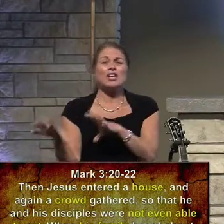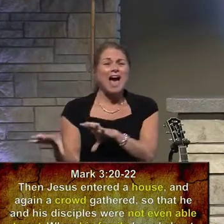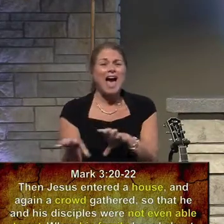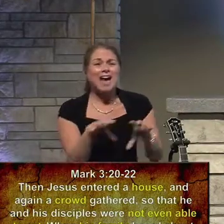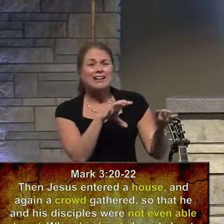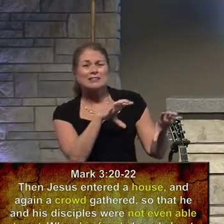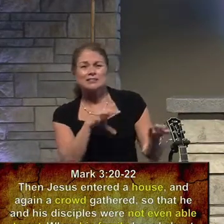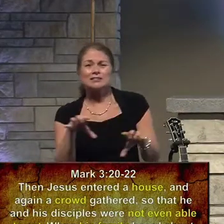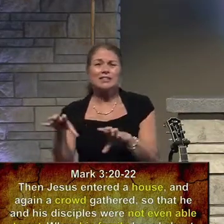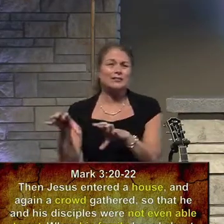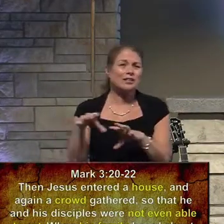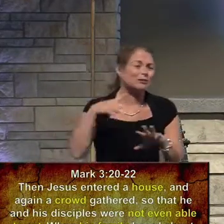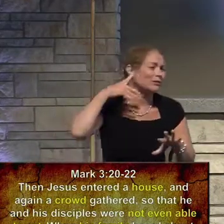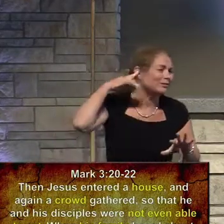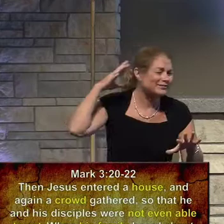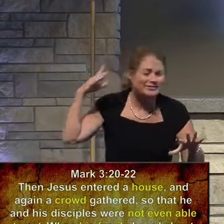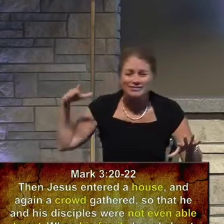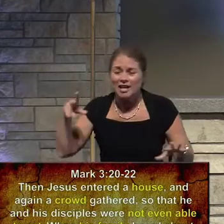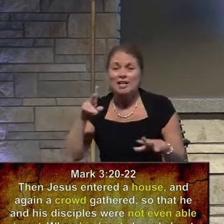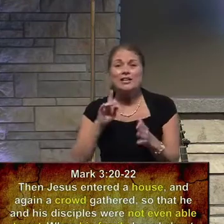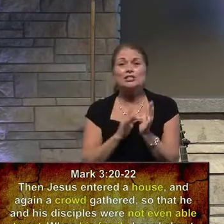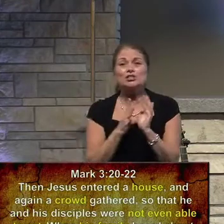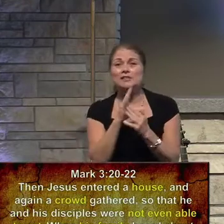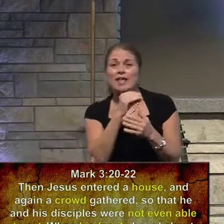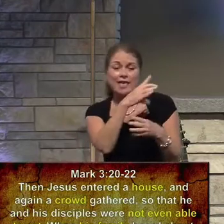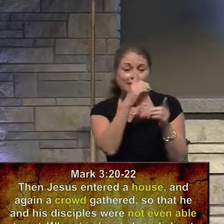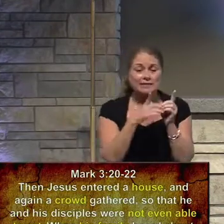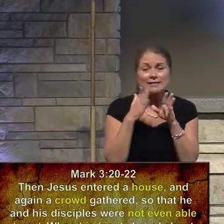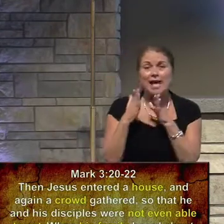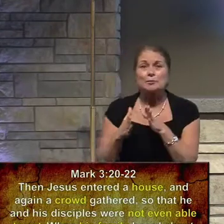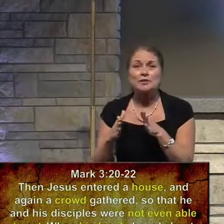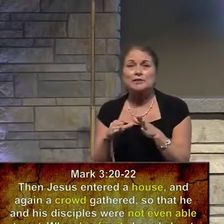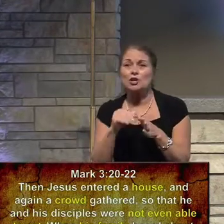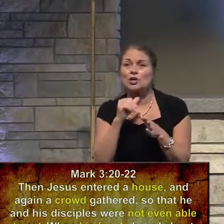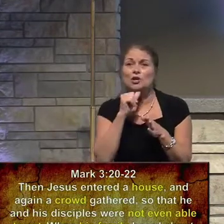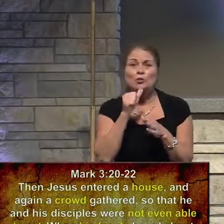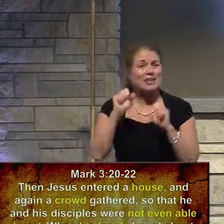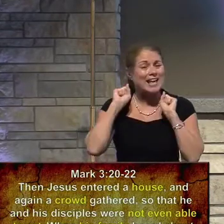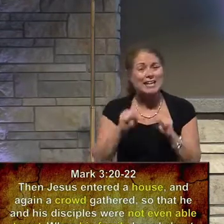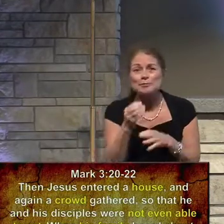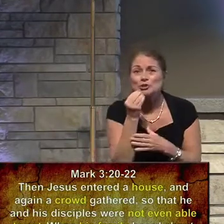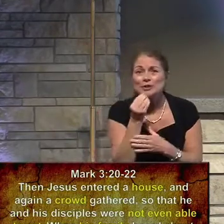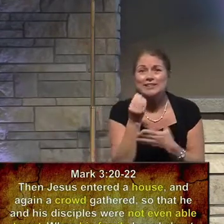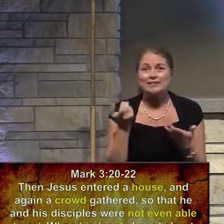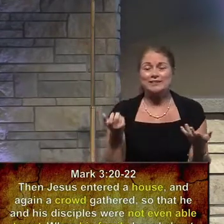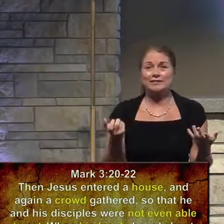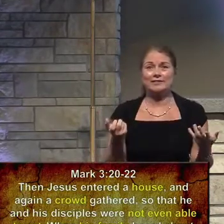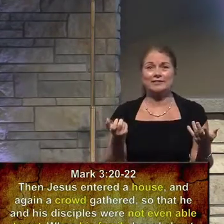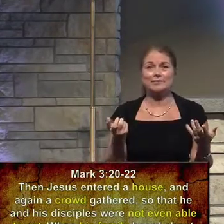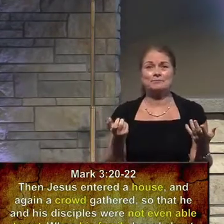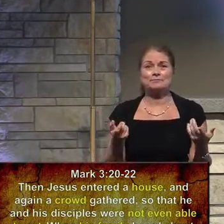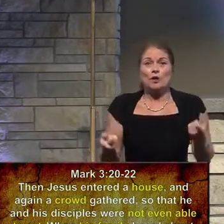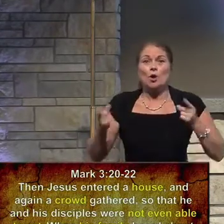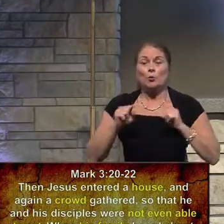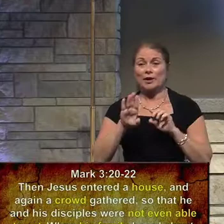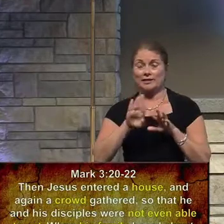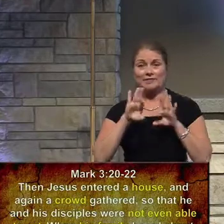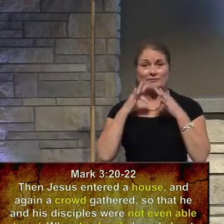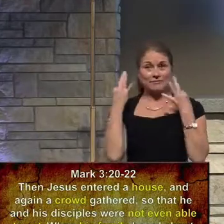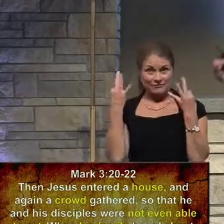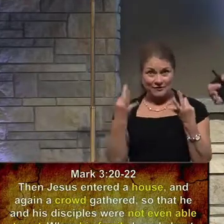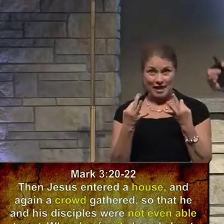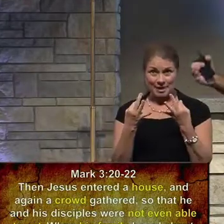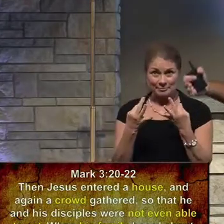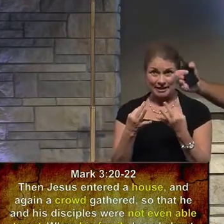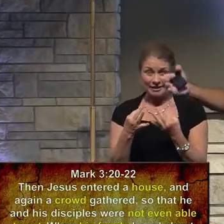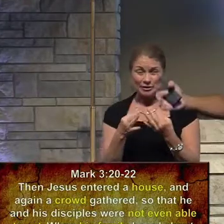much commotion going on that Jesus and his disciples were not even able to eat. When his family, who were